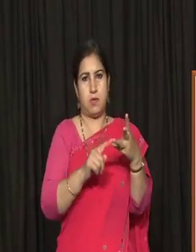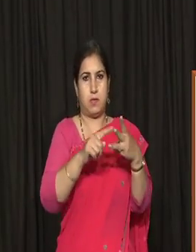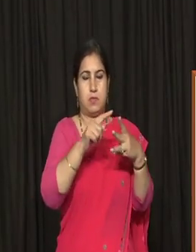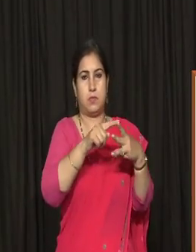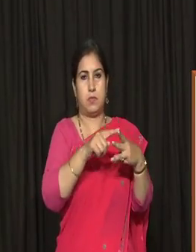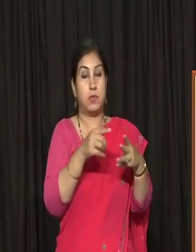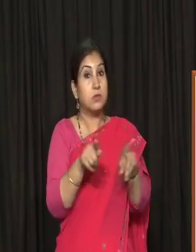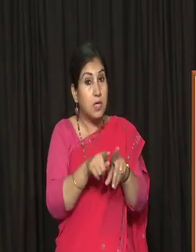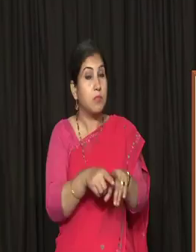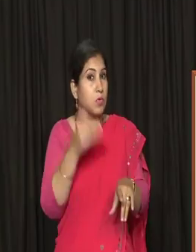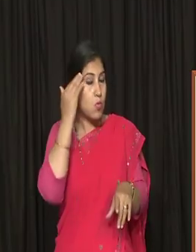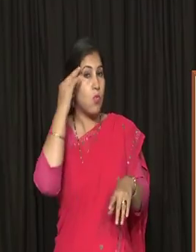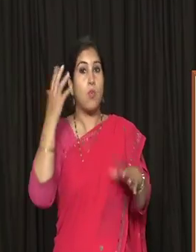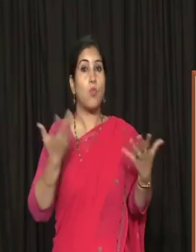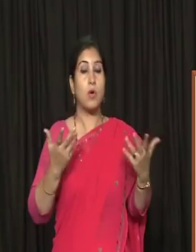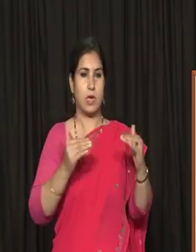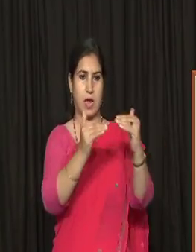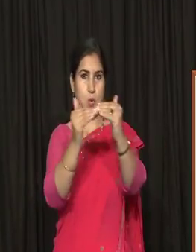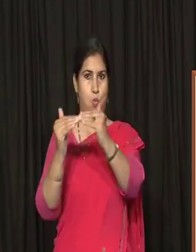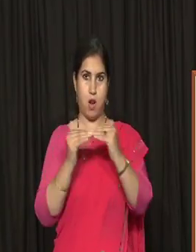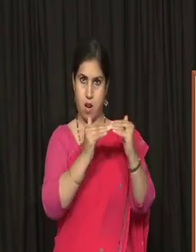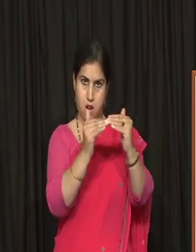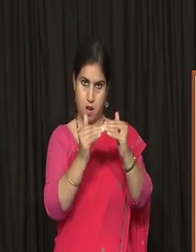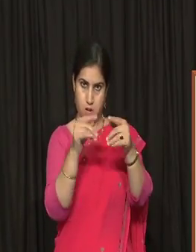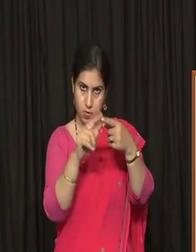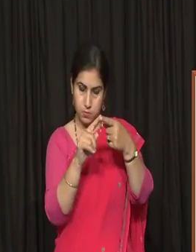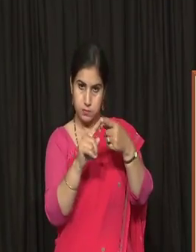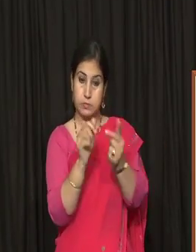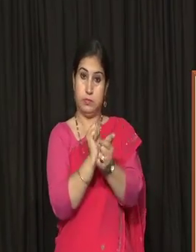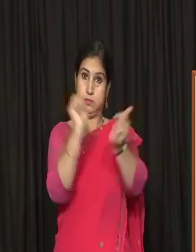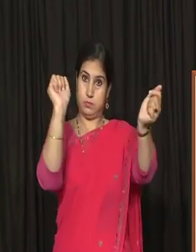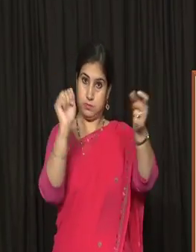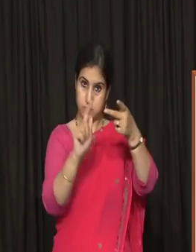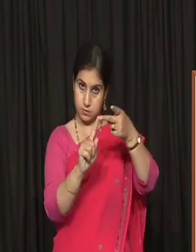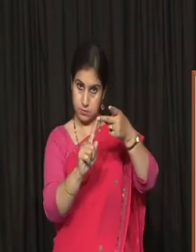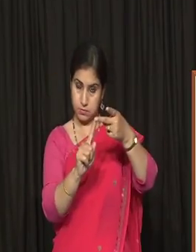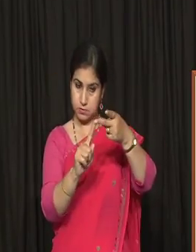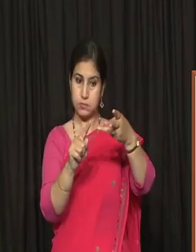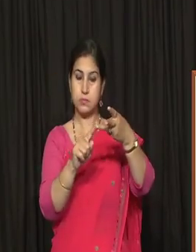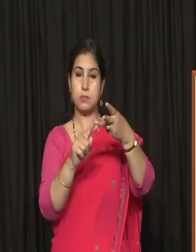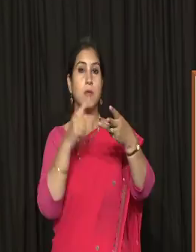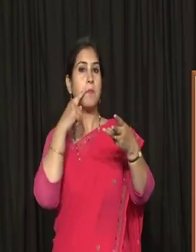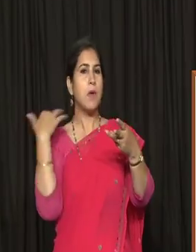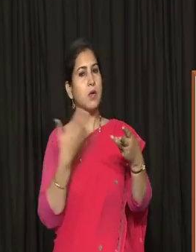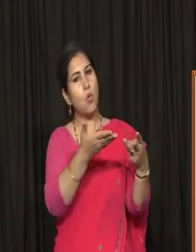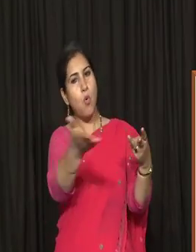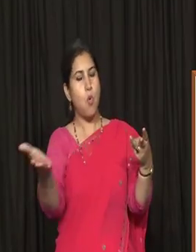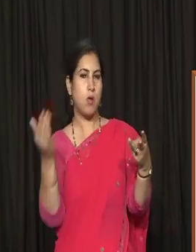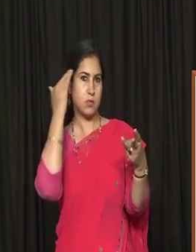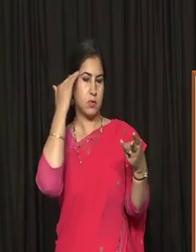We also came to know that the ideas of equality, liberty, and fraternity were given